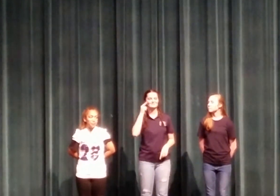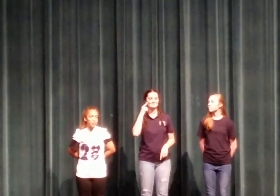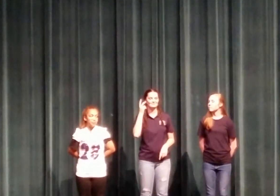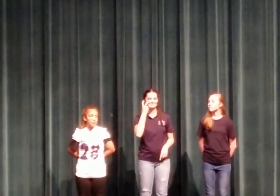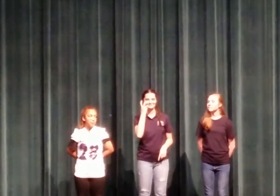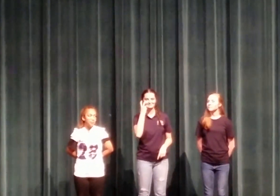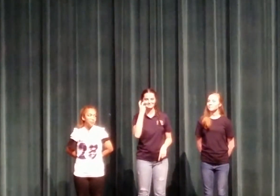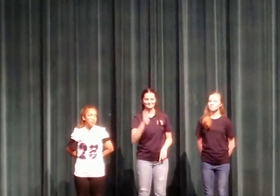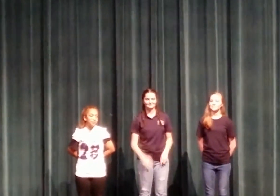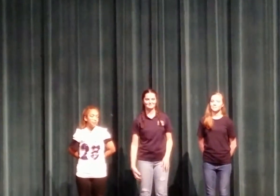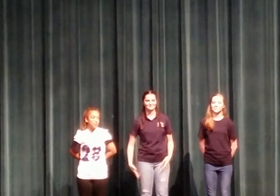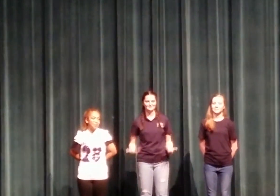you very much. Thank you very